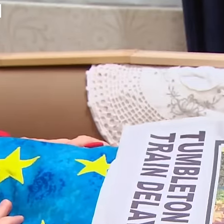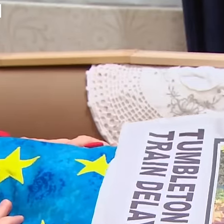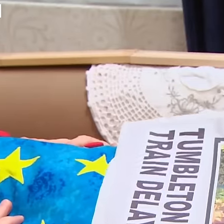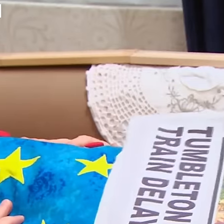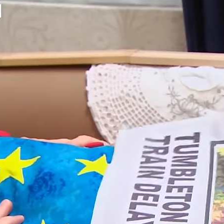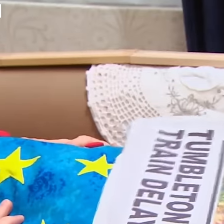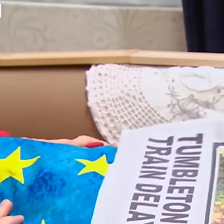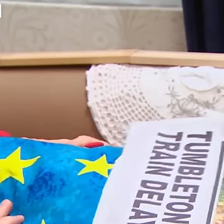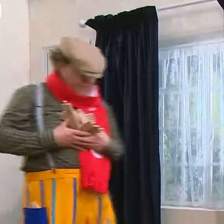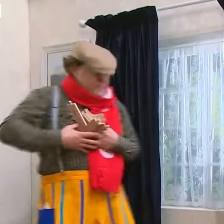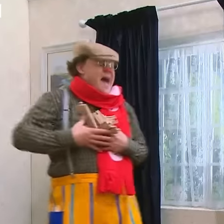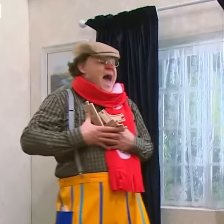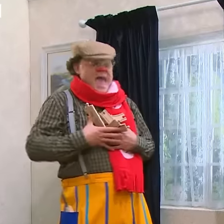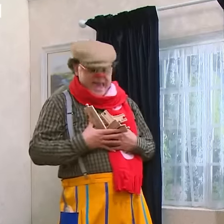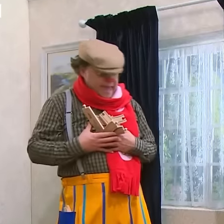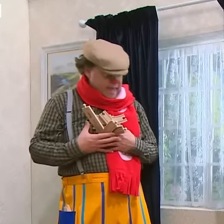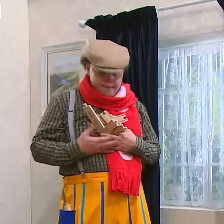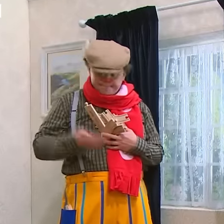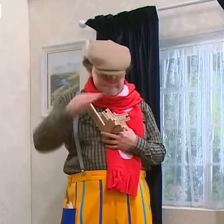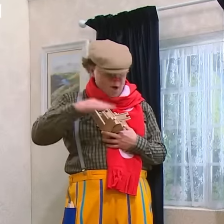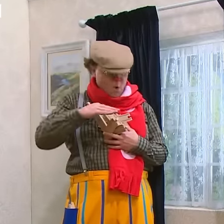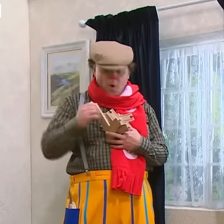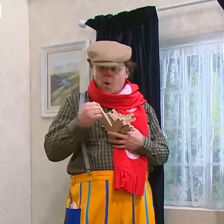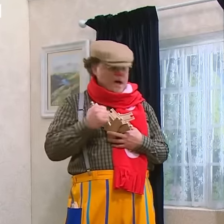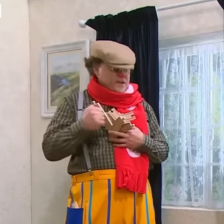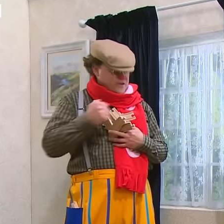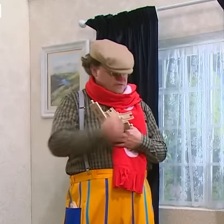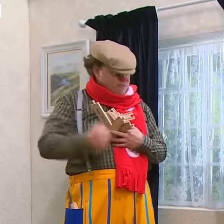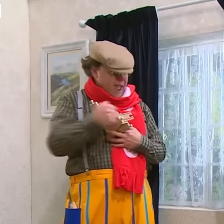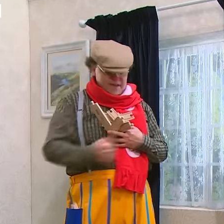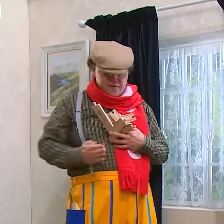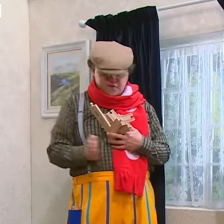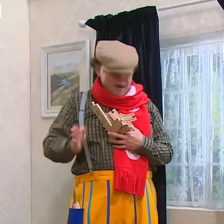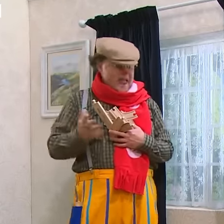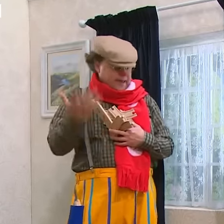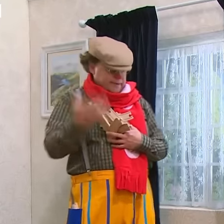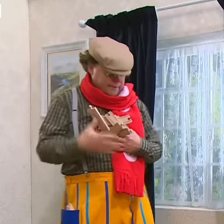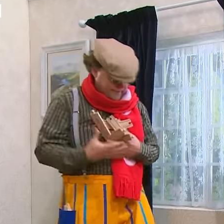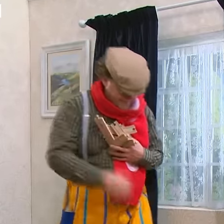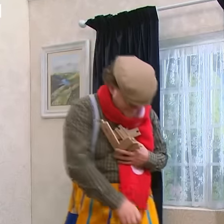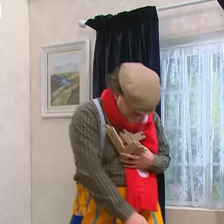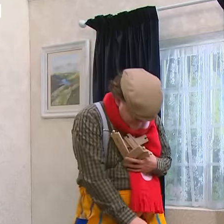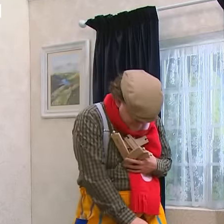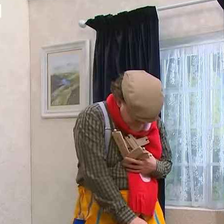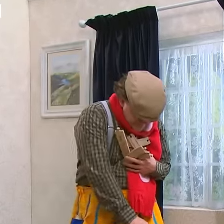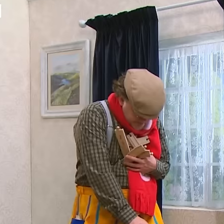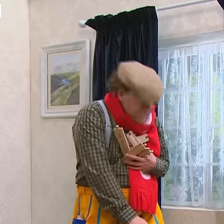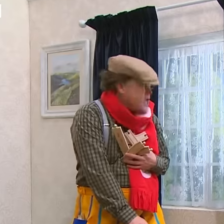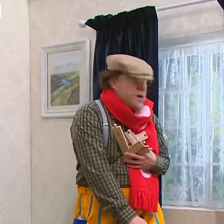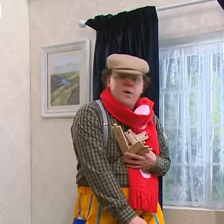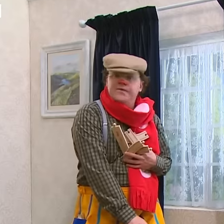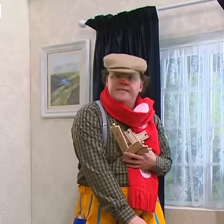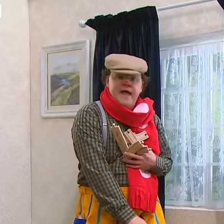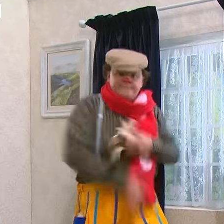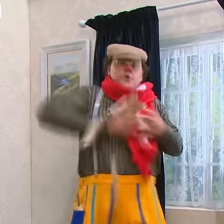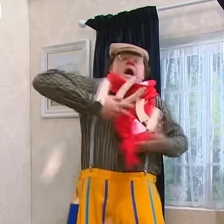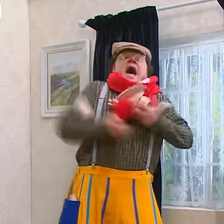Right, I'll try to put this to die. More train track. Oh. Hello, Grandad Tumble. Who said that?